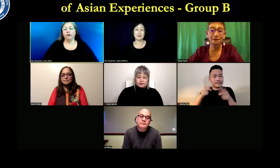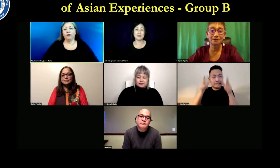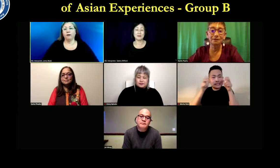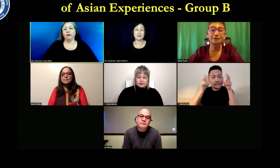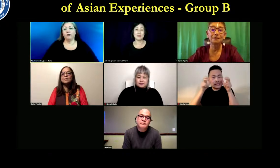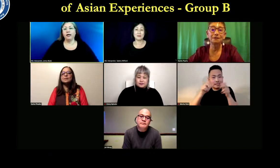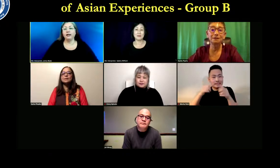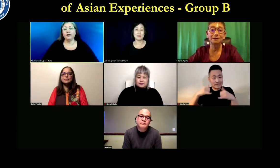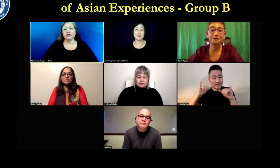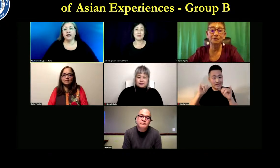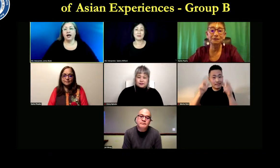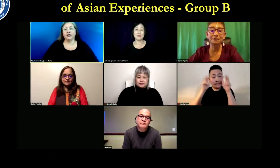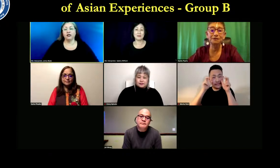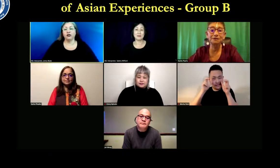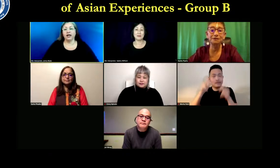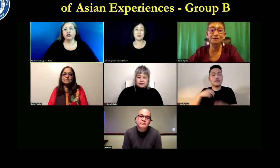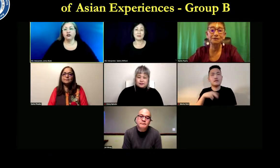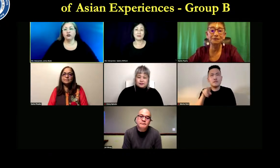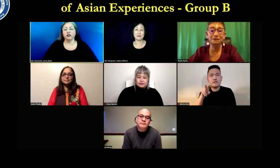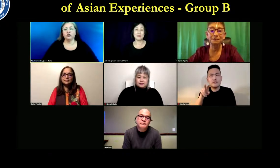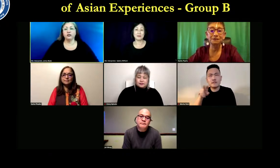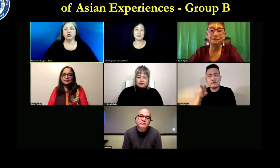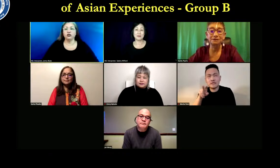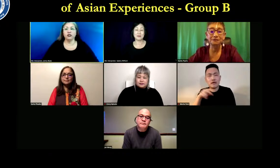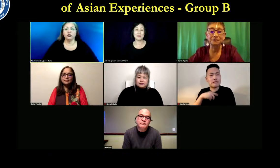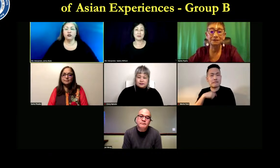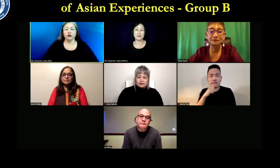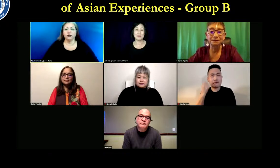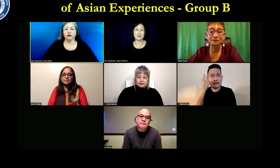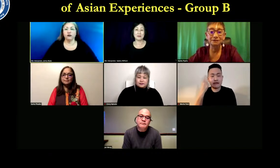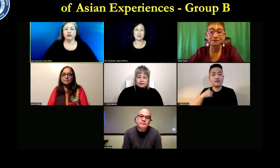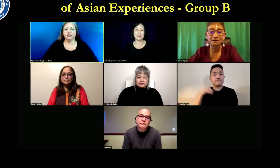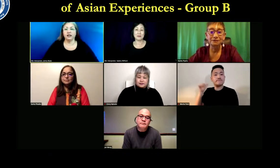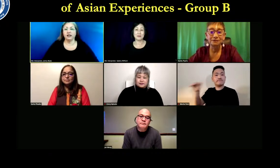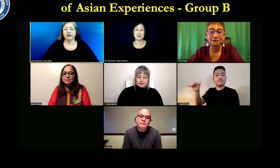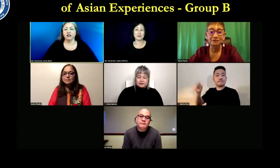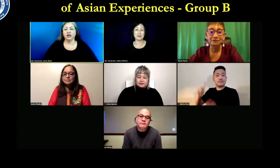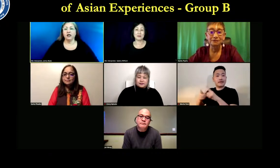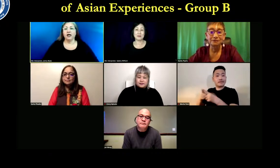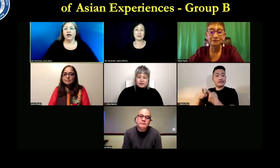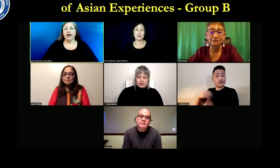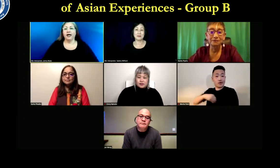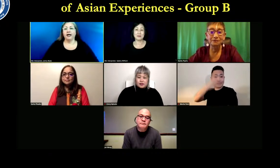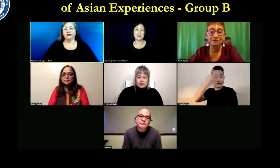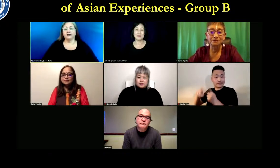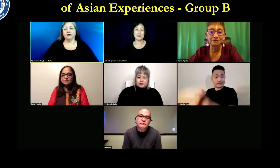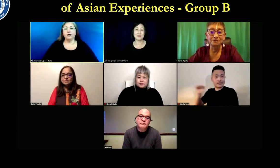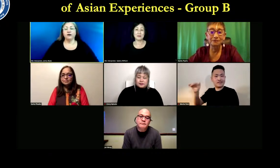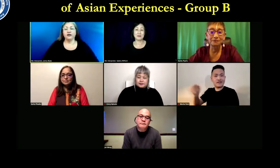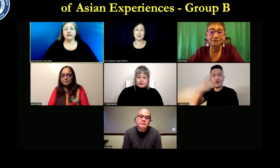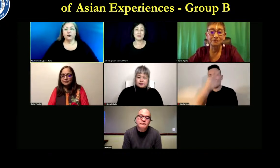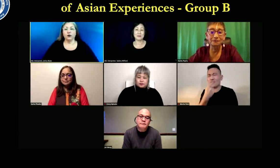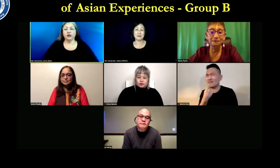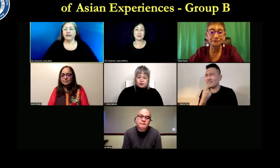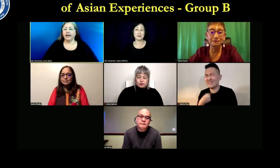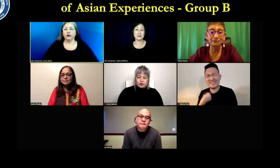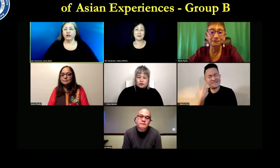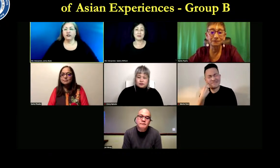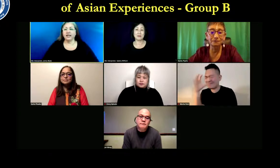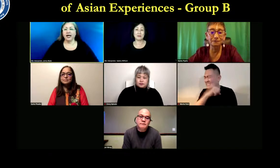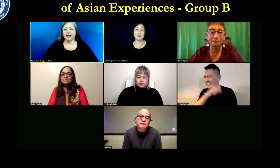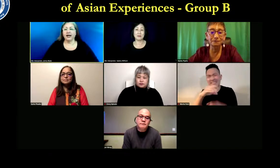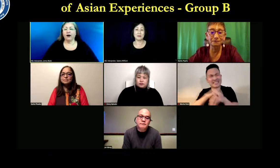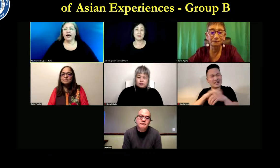know, mainly because I'm an international student, so I'm still trying to learn written English. And sometimes if I see a word that I